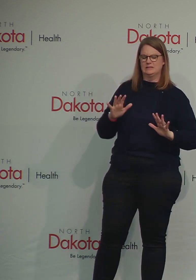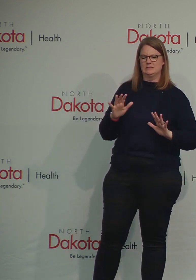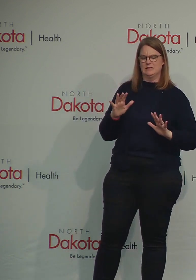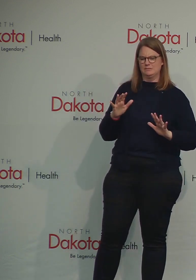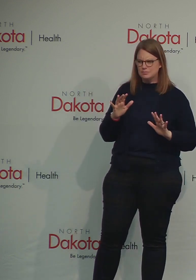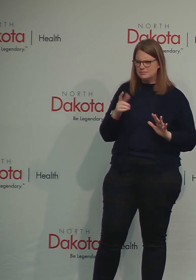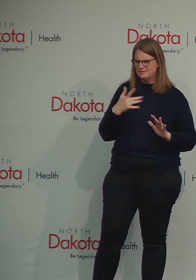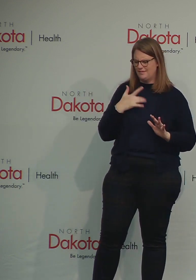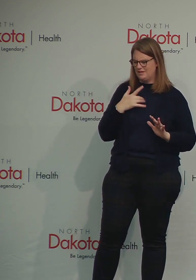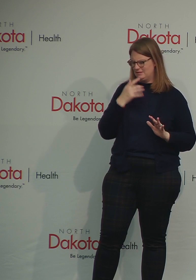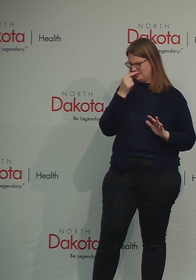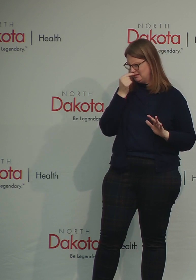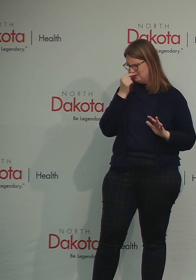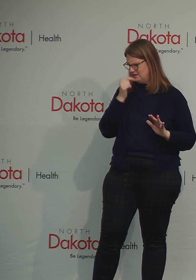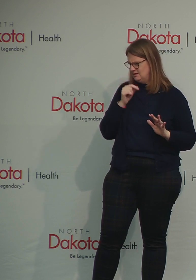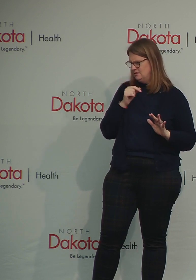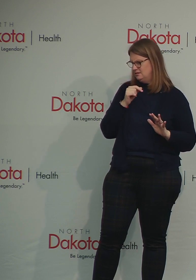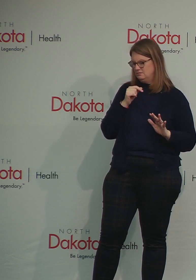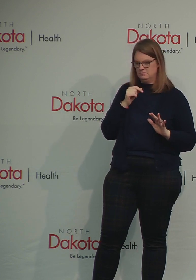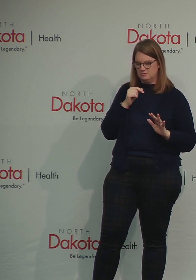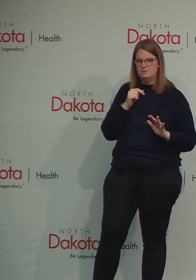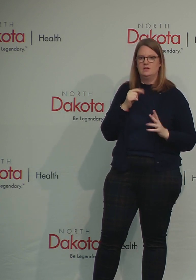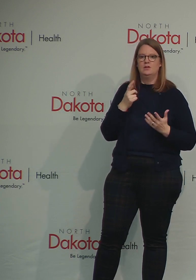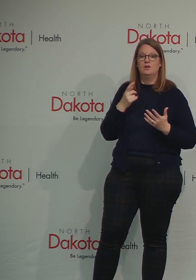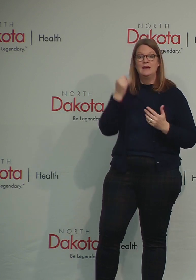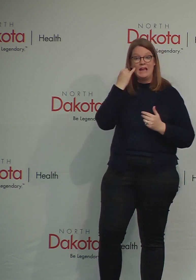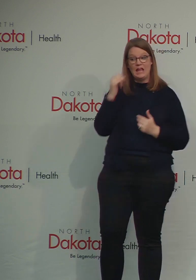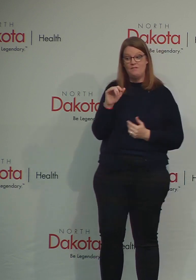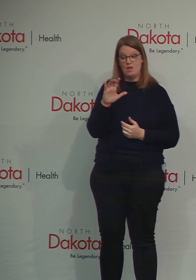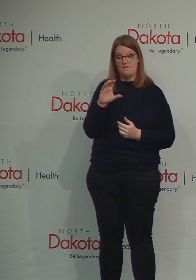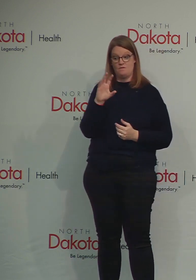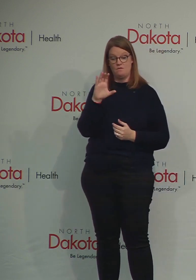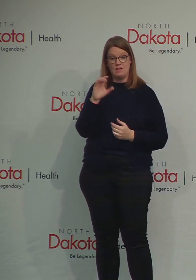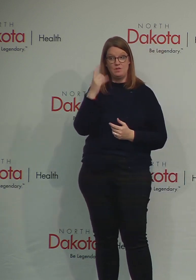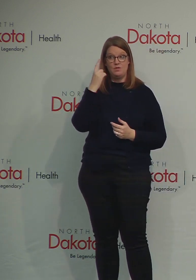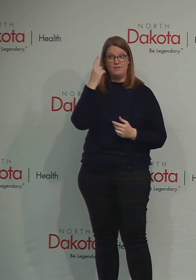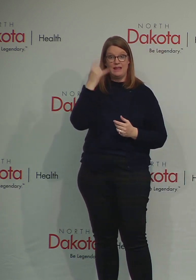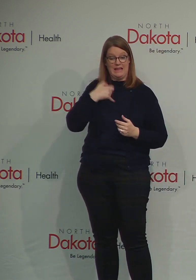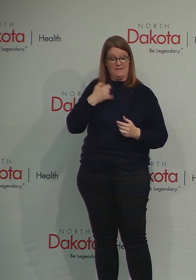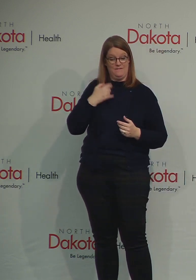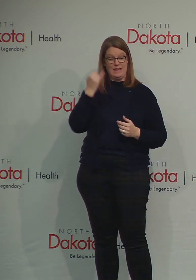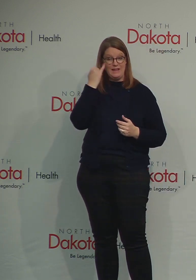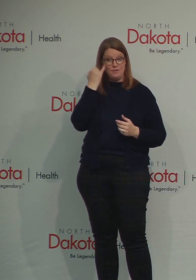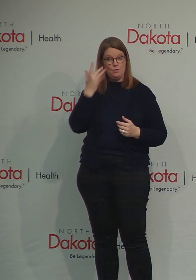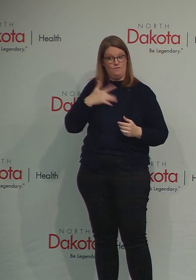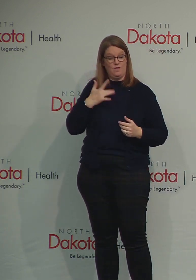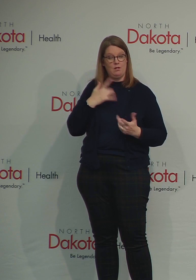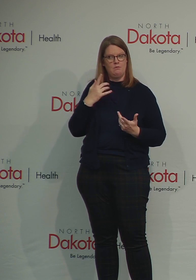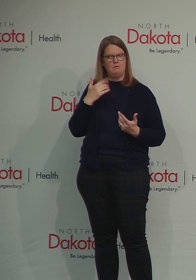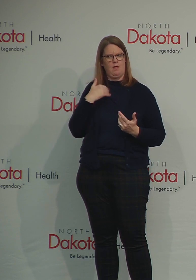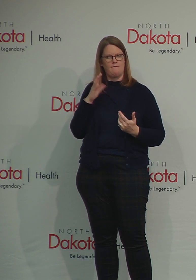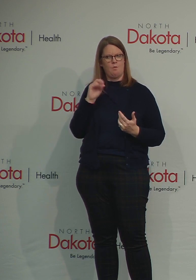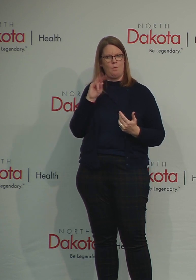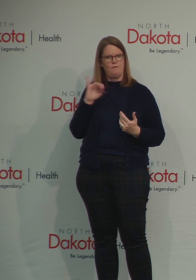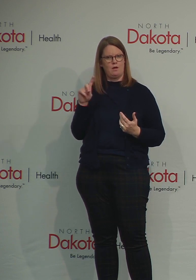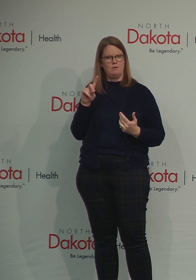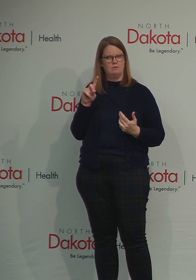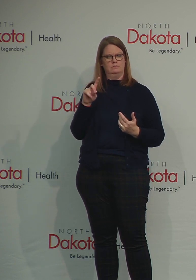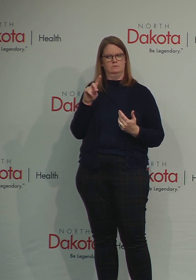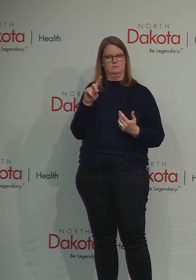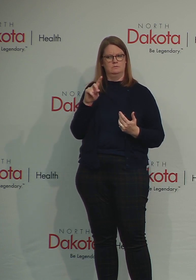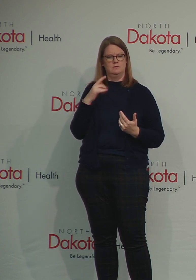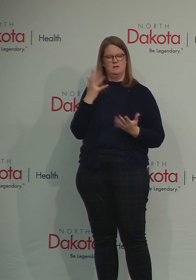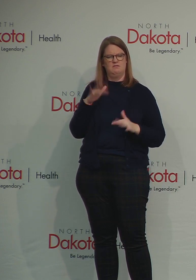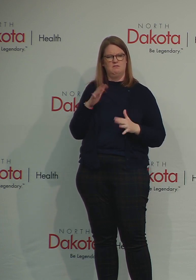hard thing. If you think, hey, I've got COVID, you mentally probably just want to convince yourself you don't, but make sure you understand the symptoms and